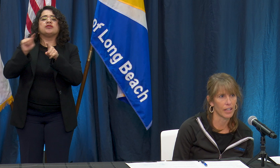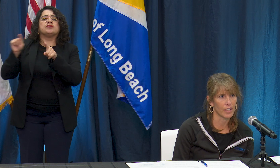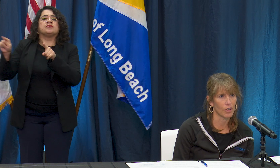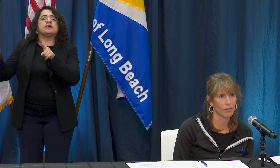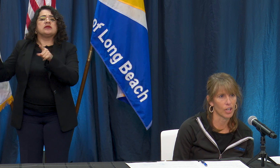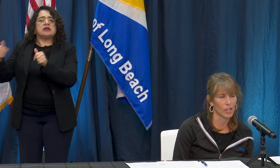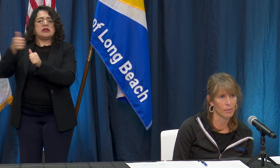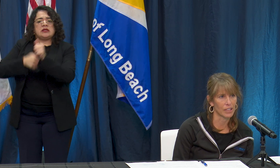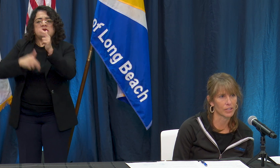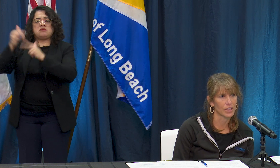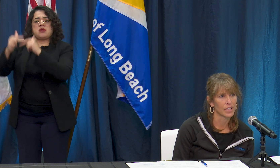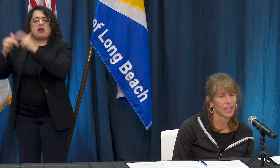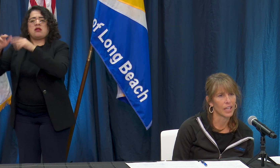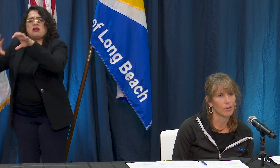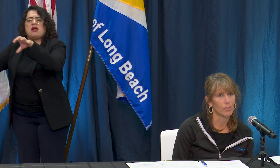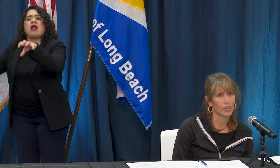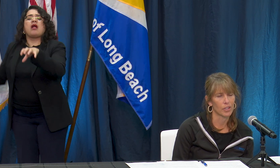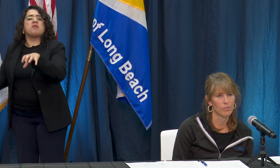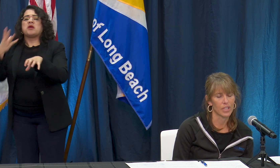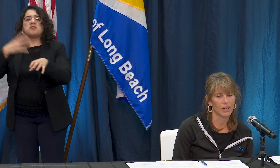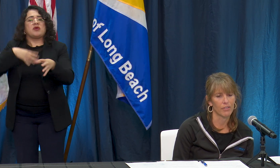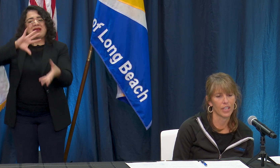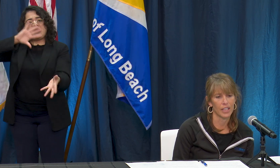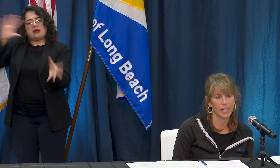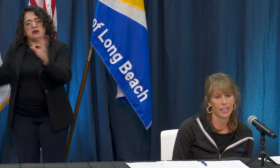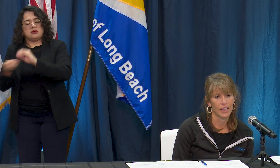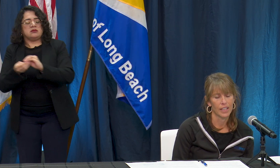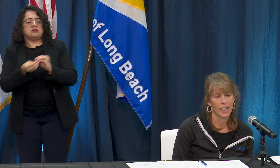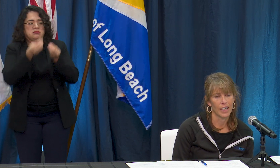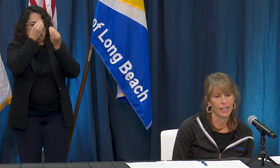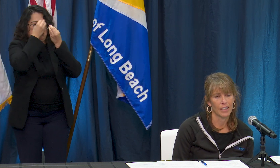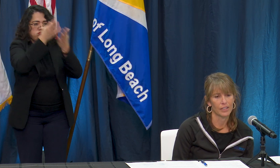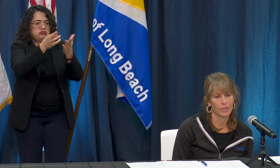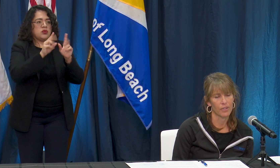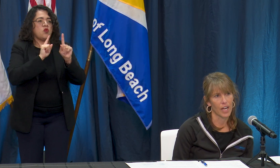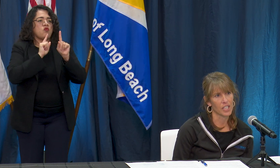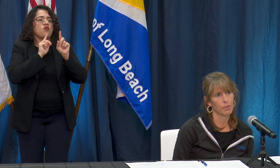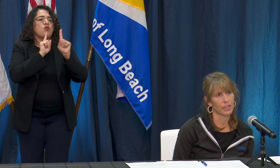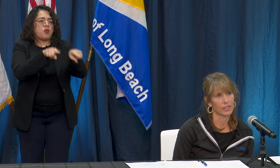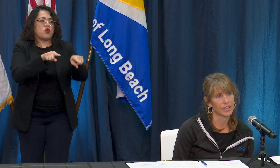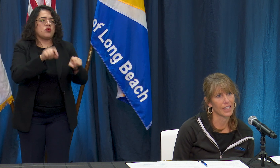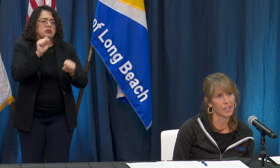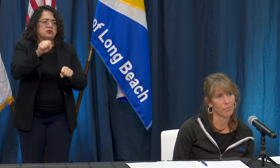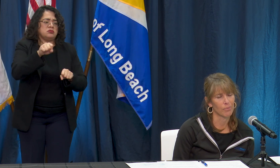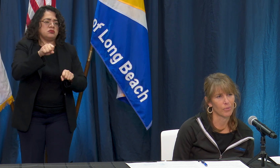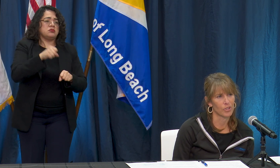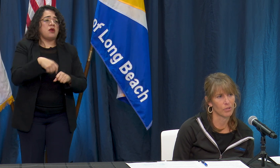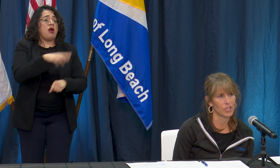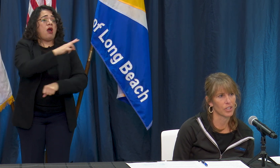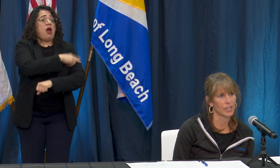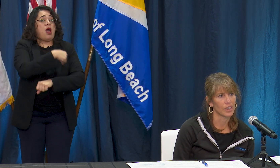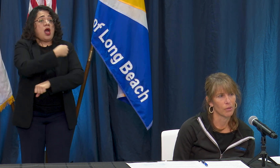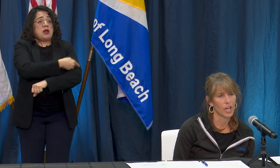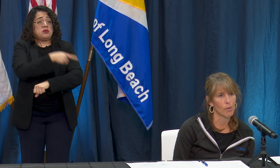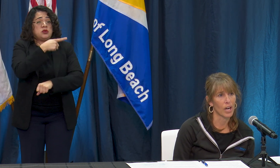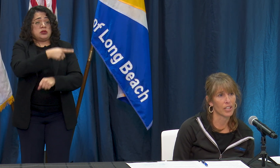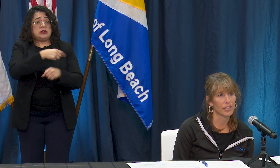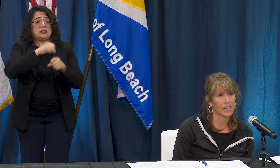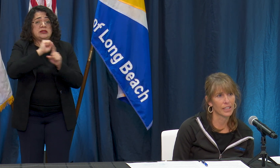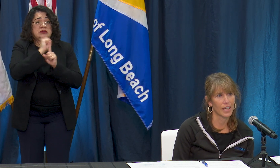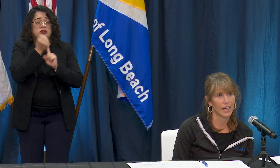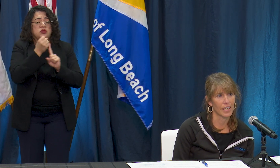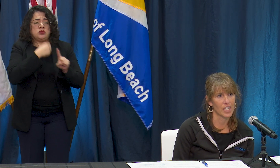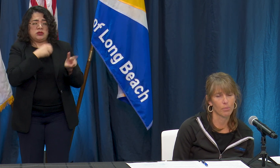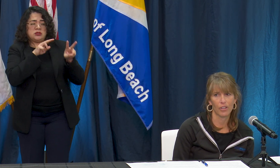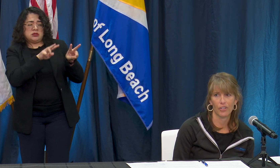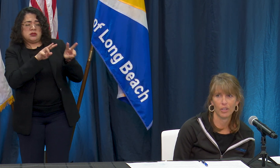provided the overall amount. In terms of the hospital situation, we are